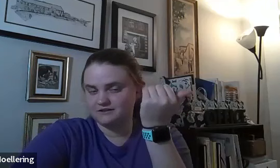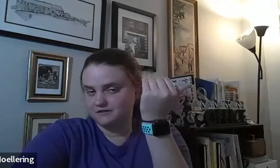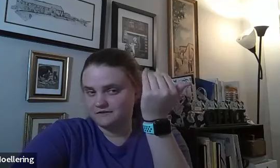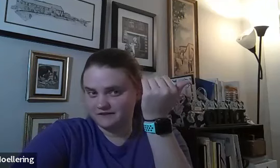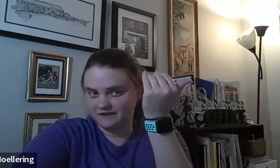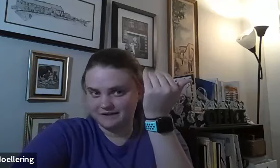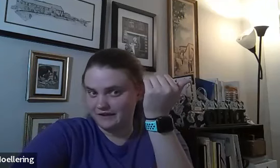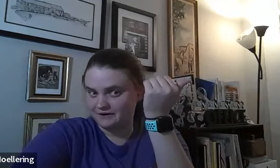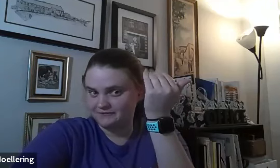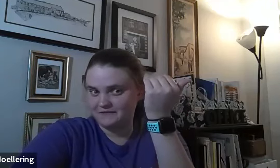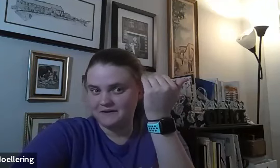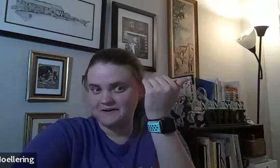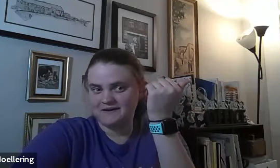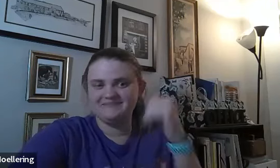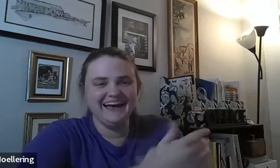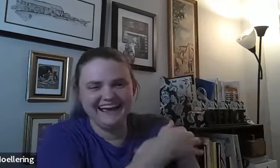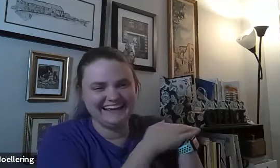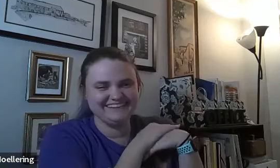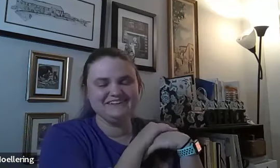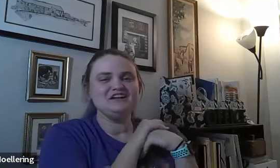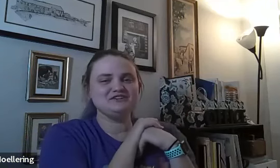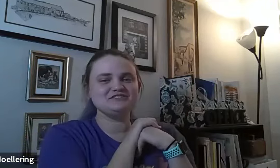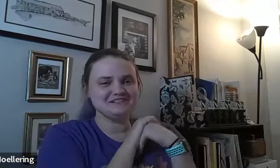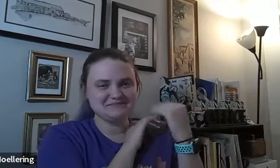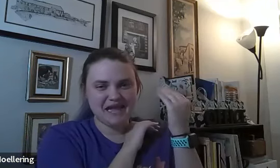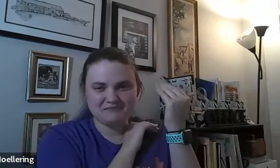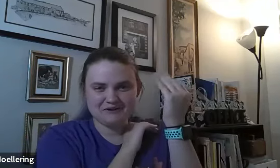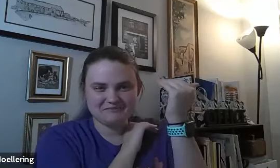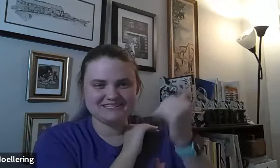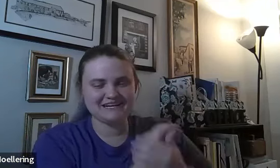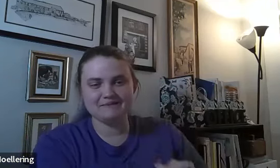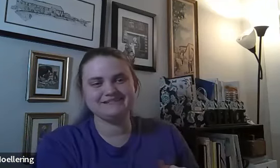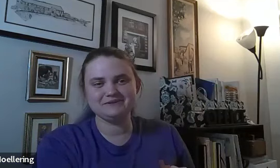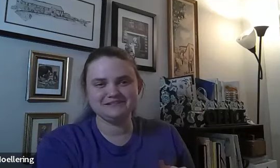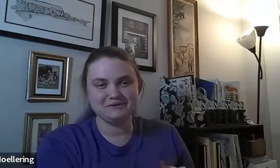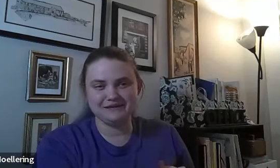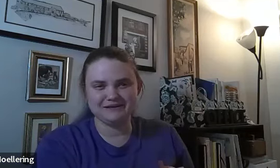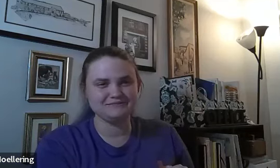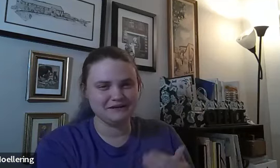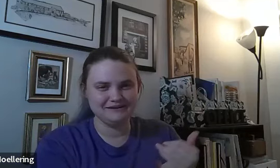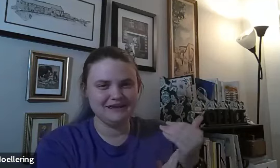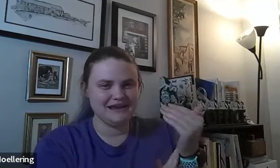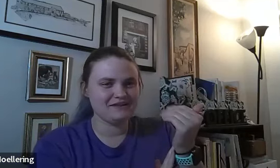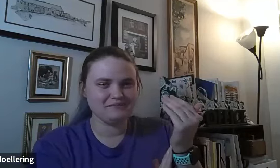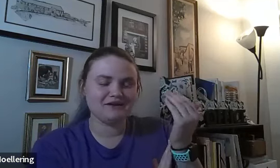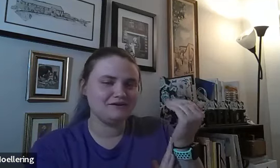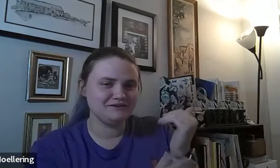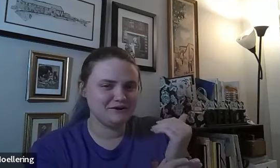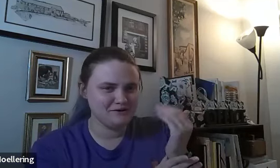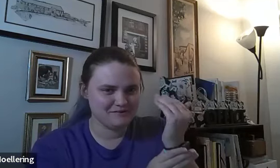little 15 in there. You'll start to see me add more numbers in. I typically do anyways, but now that I'm like, oh, y'all know them, I'm